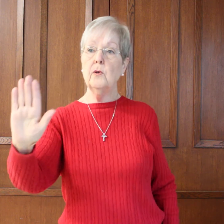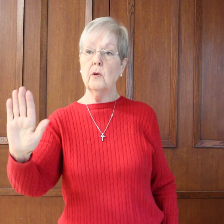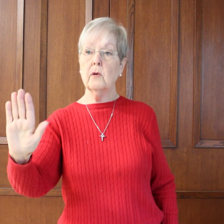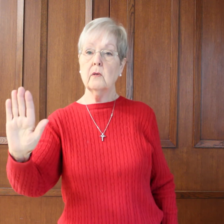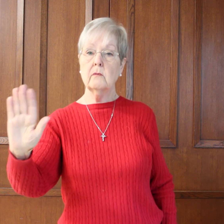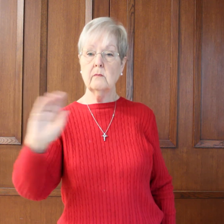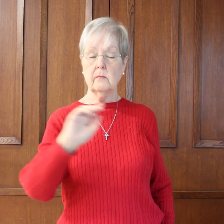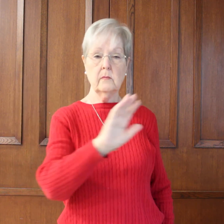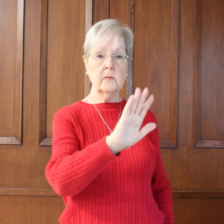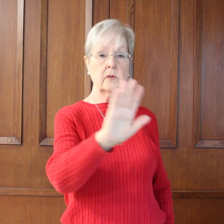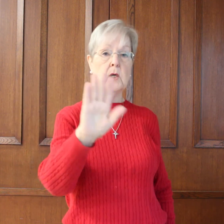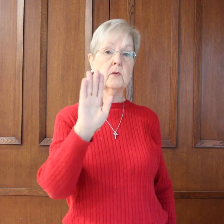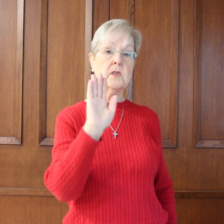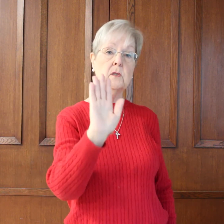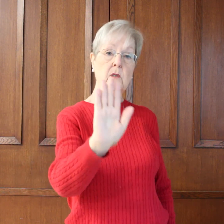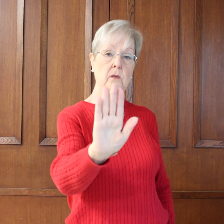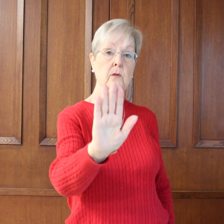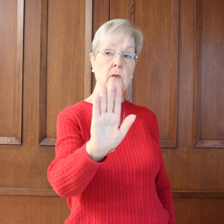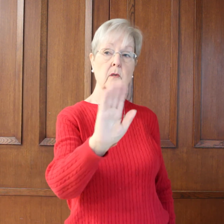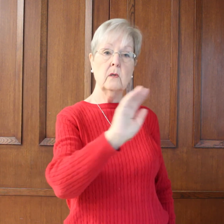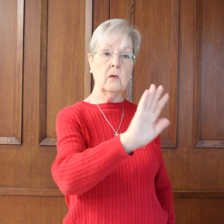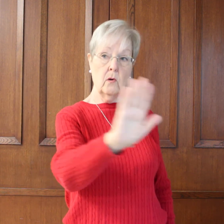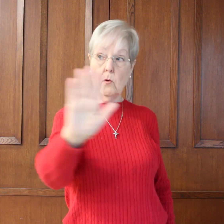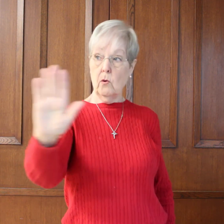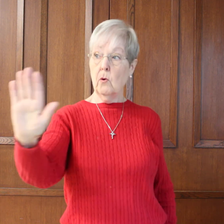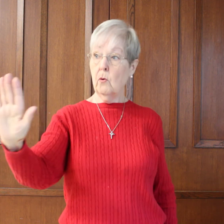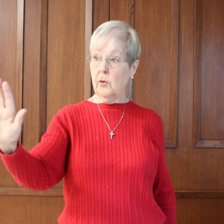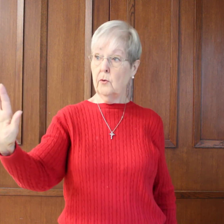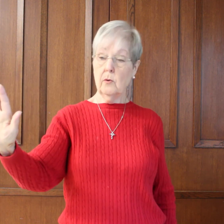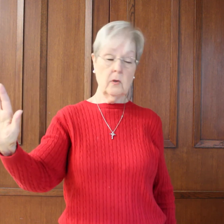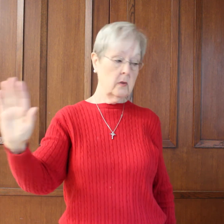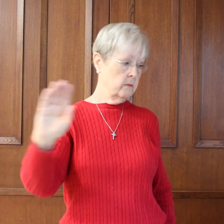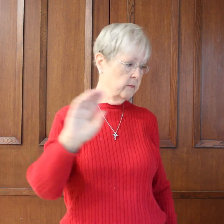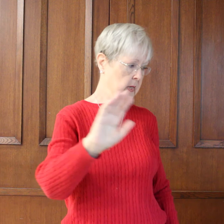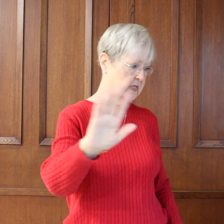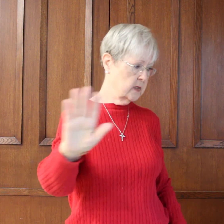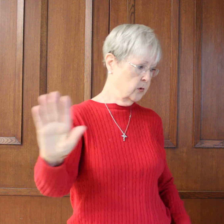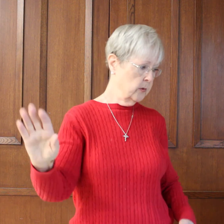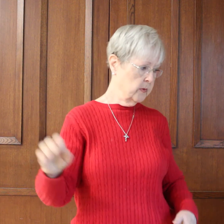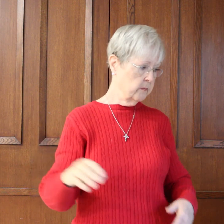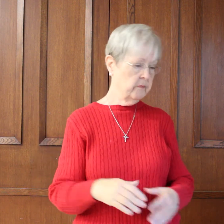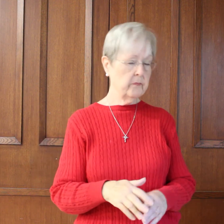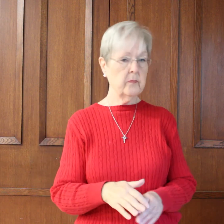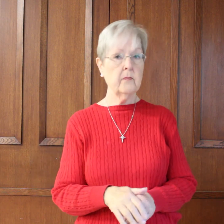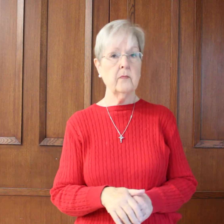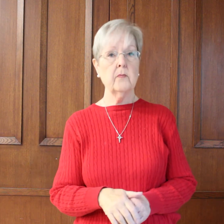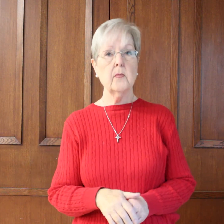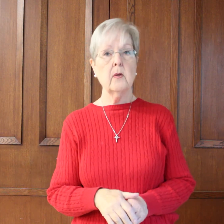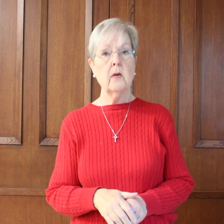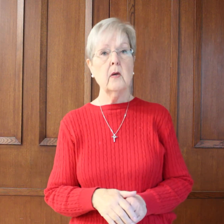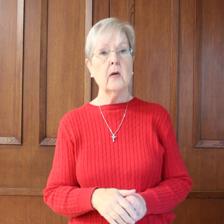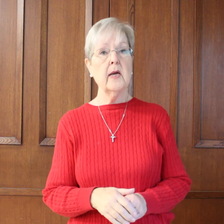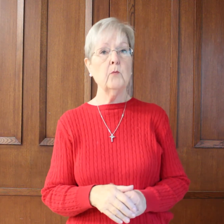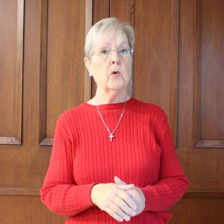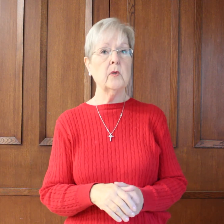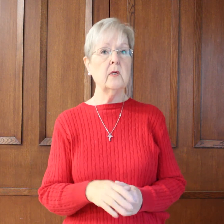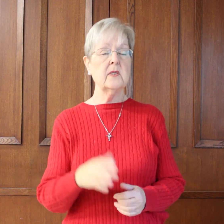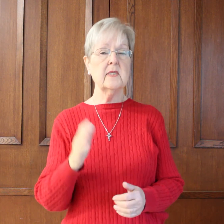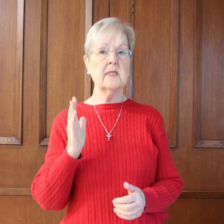your. So it's your or your as a group. Again, we're going to use the sign